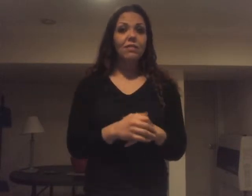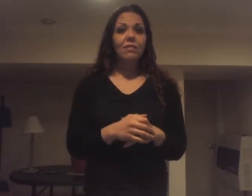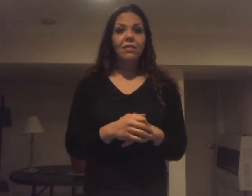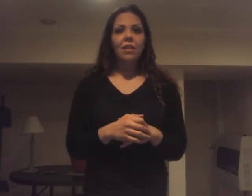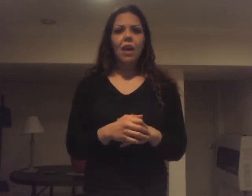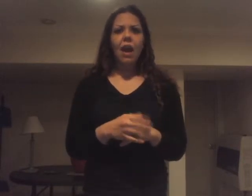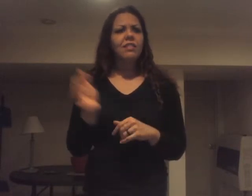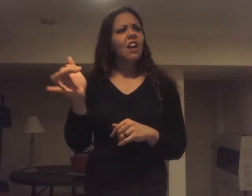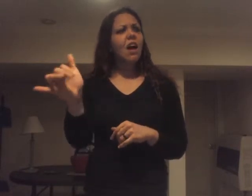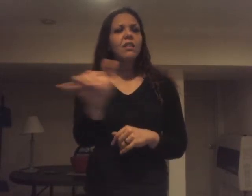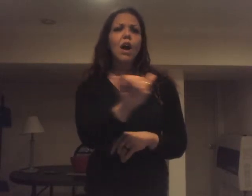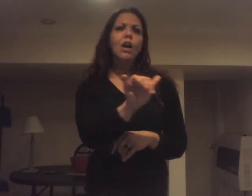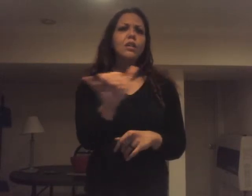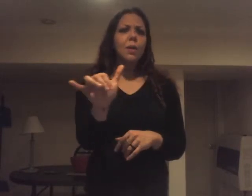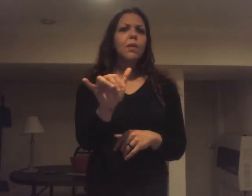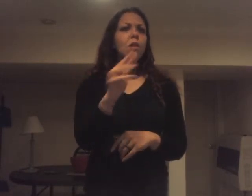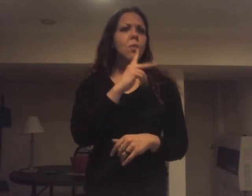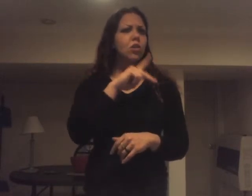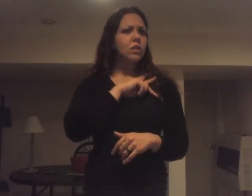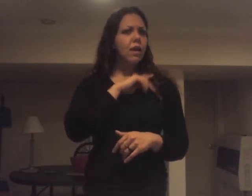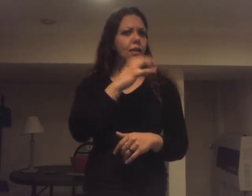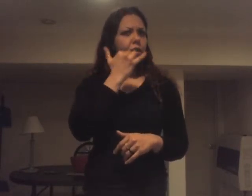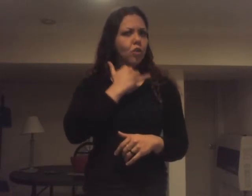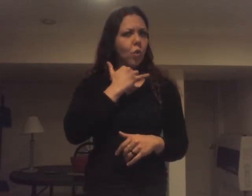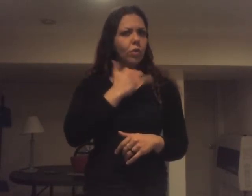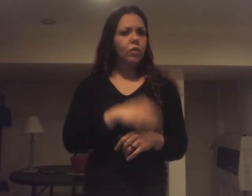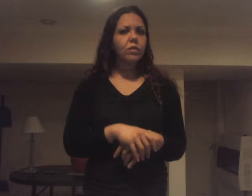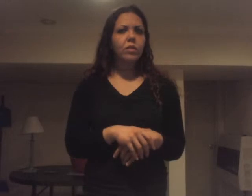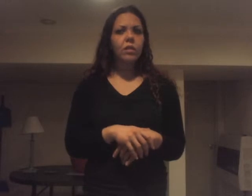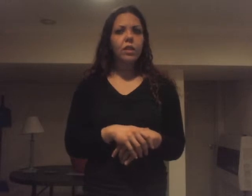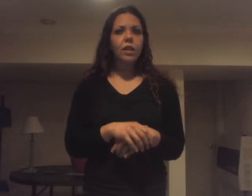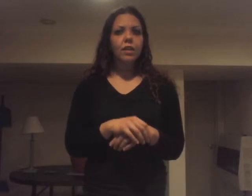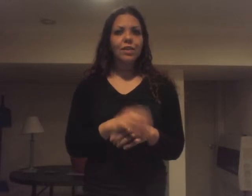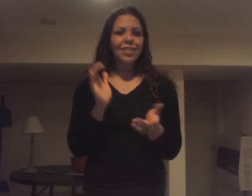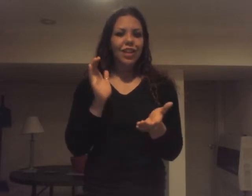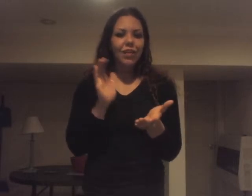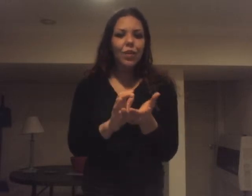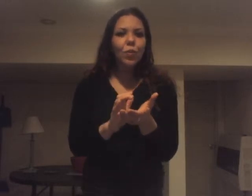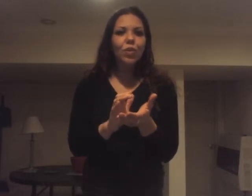similar list of personality disorders, just a fewer of them.